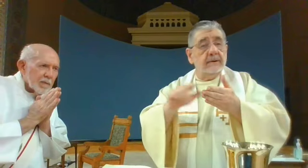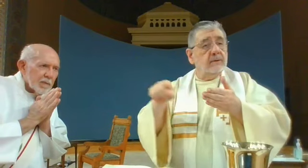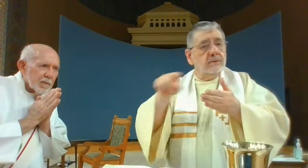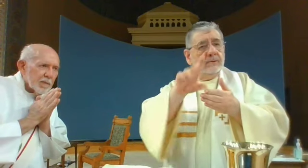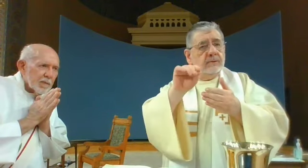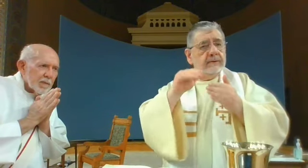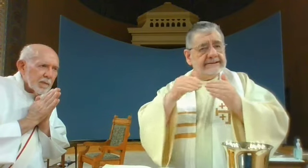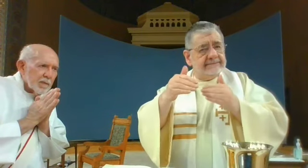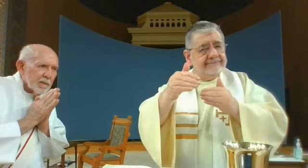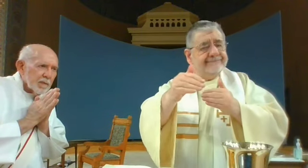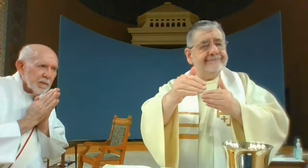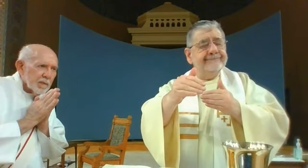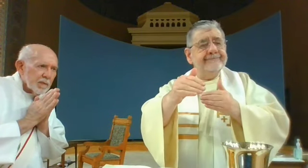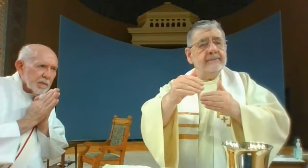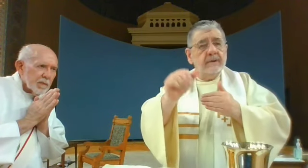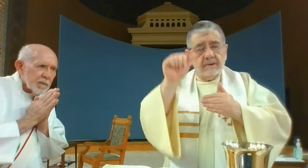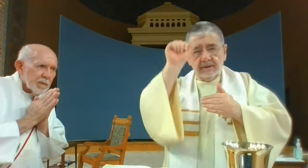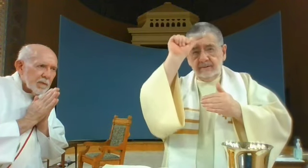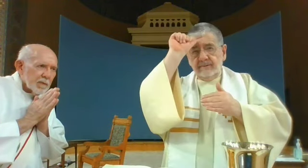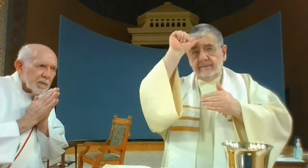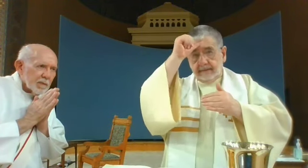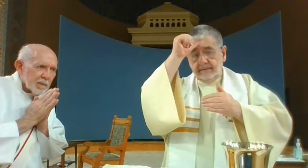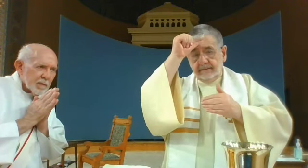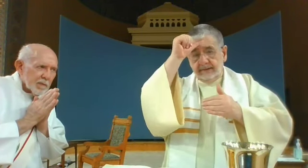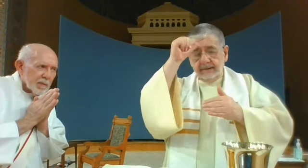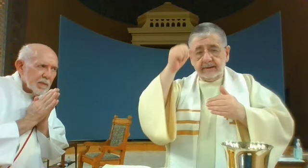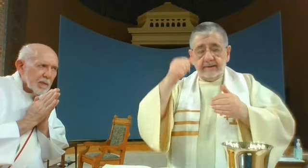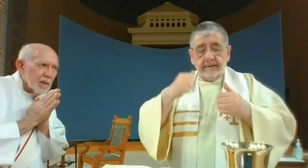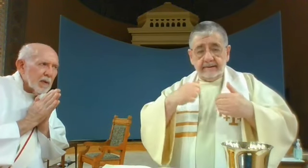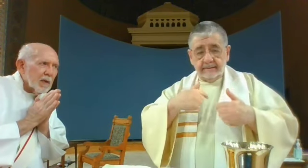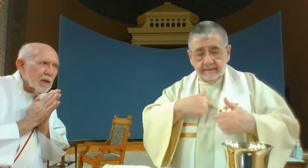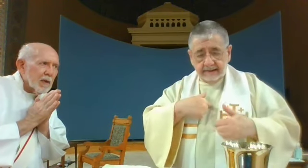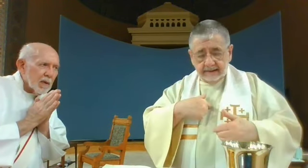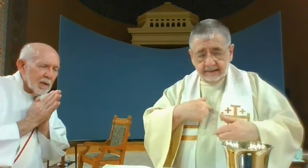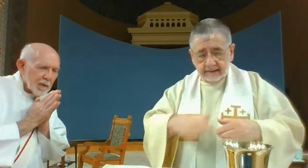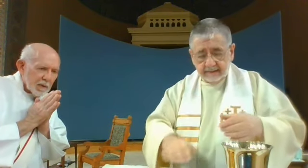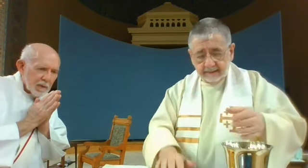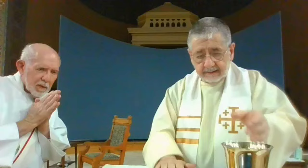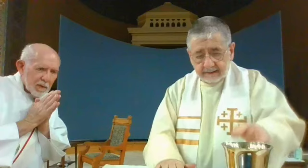Do this in memory of me.